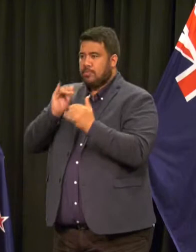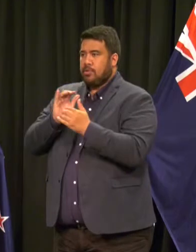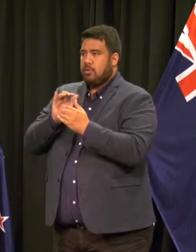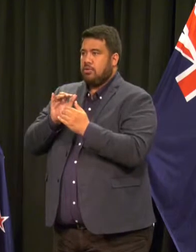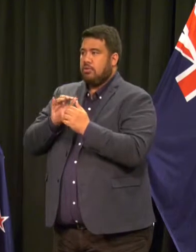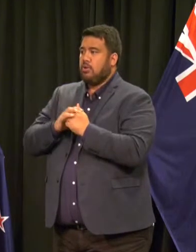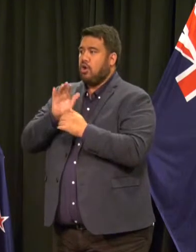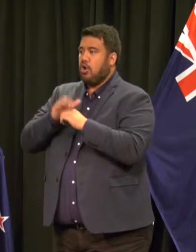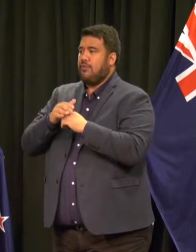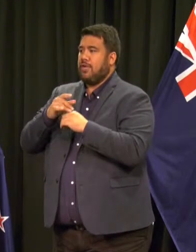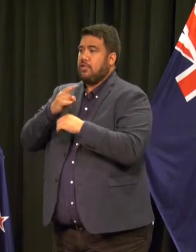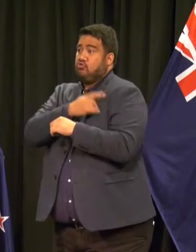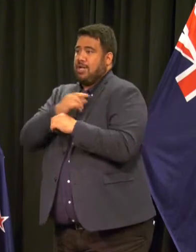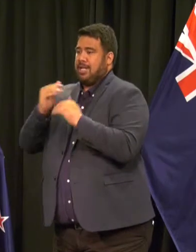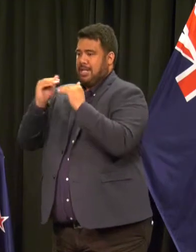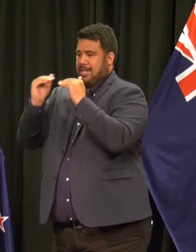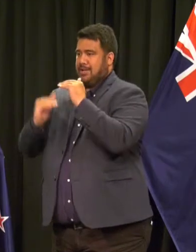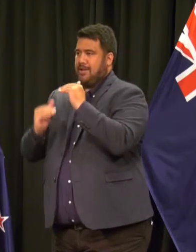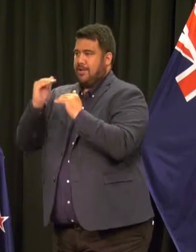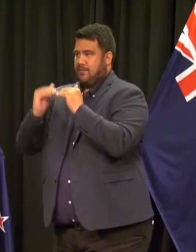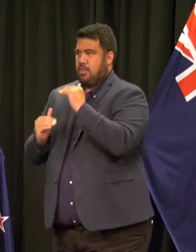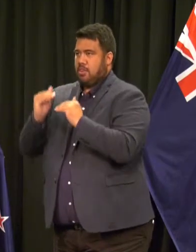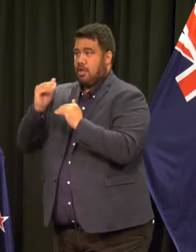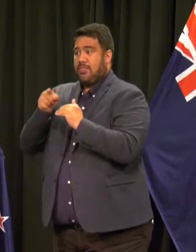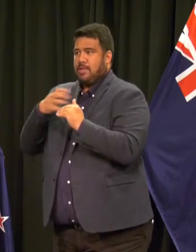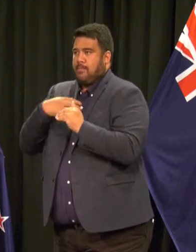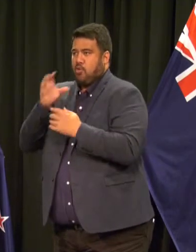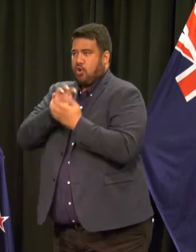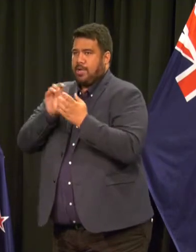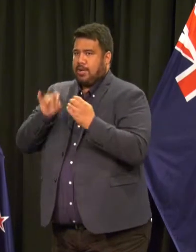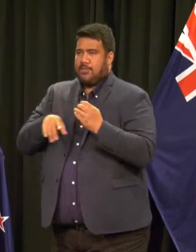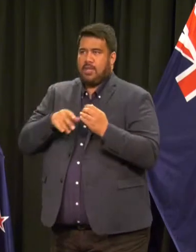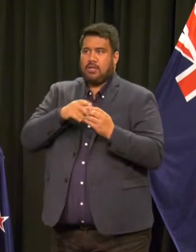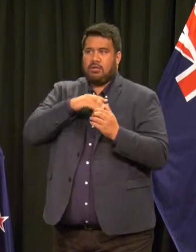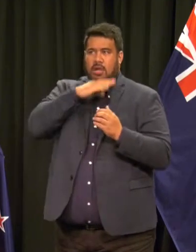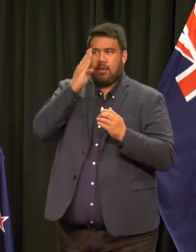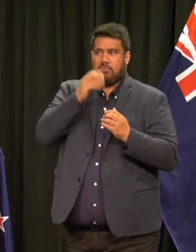just alcoholic drunken driving. What do you Do say you to think- families of